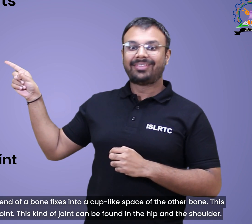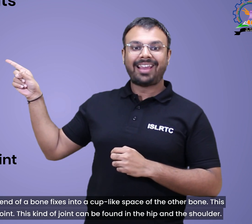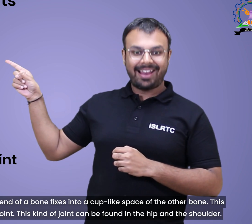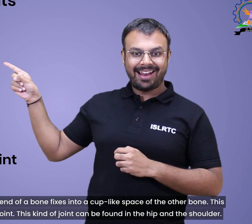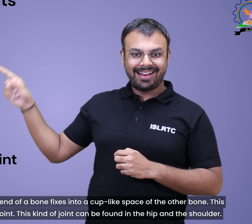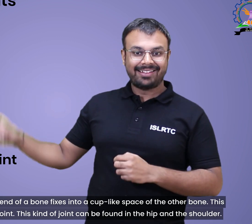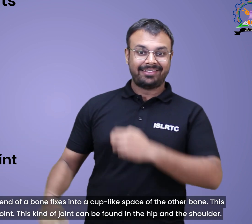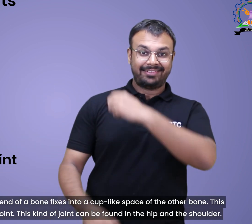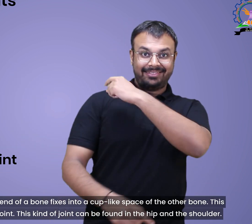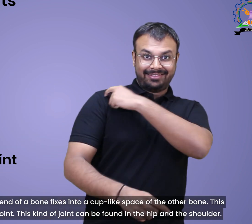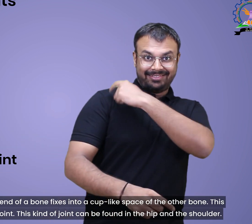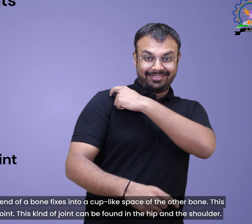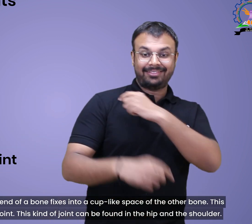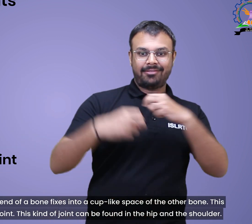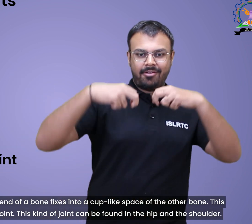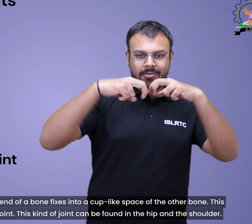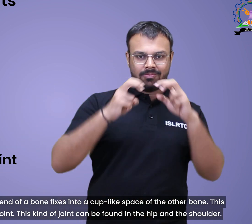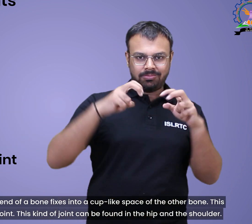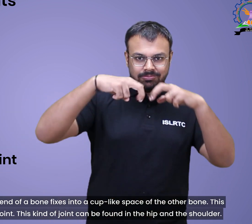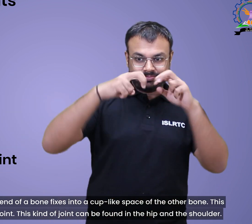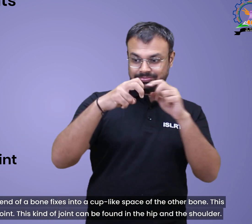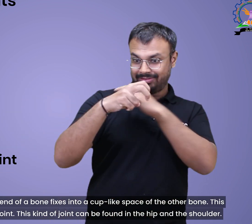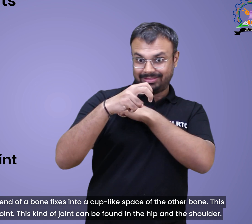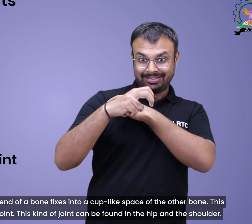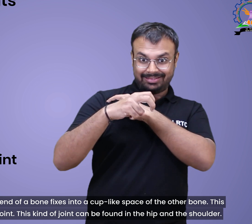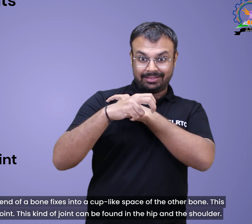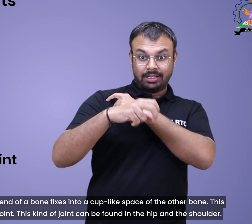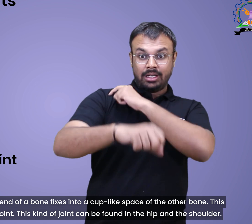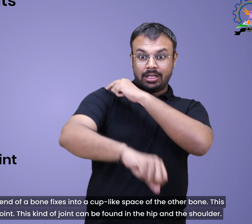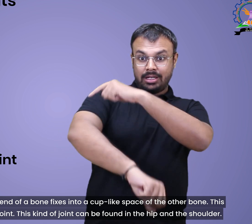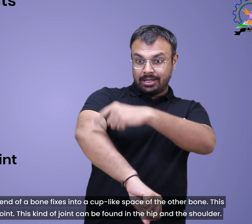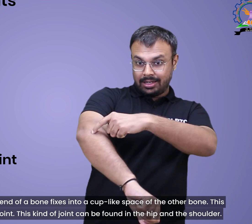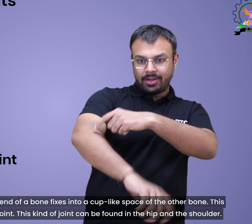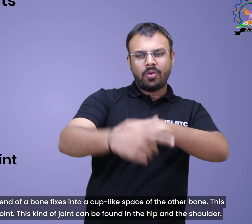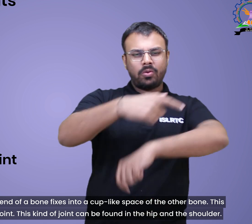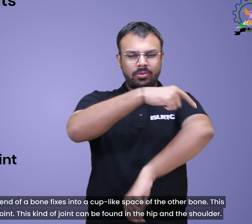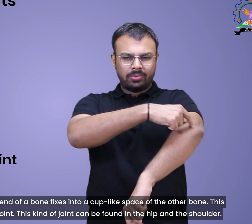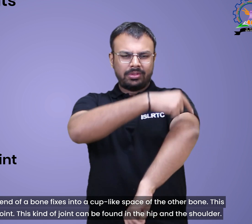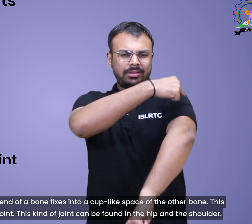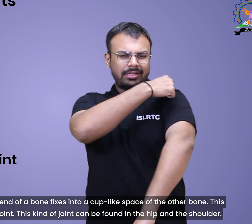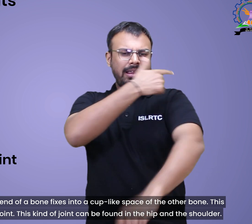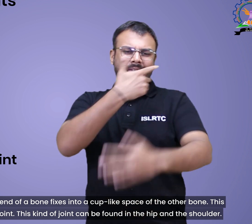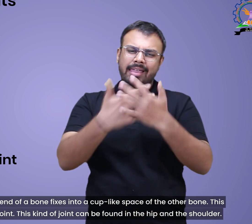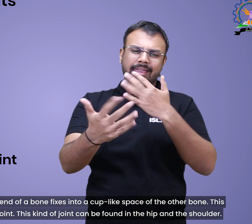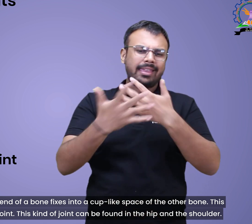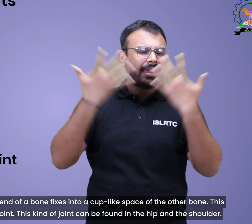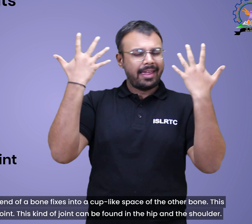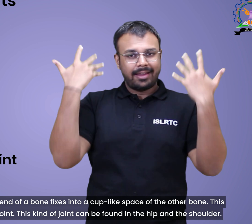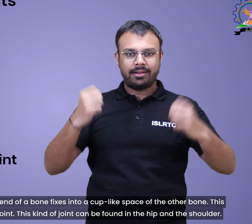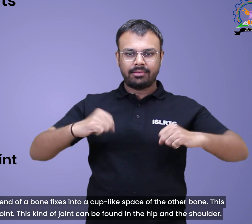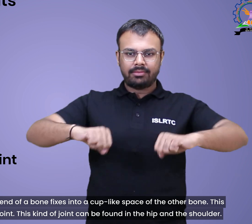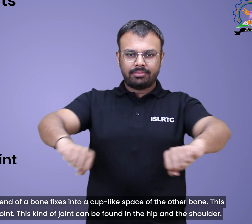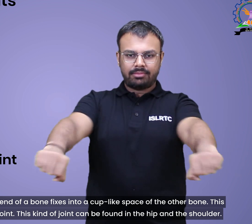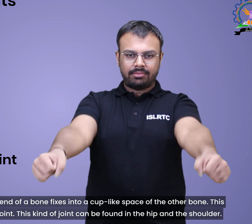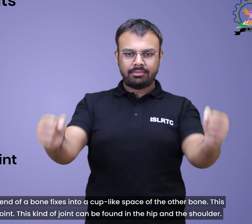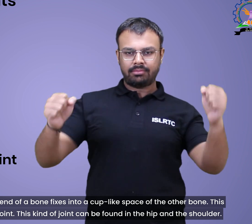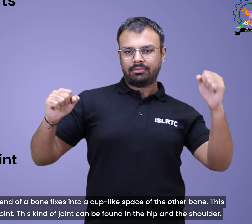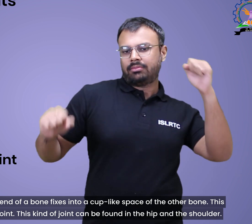This is a joint where the round end of a bone fixes into a cup-like space of the other bone. This allows